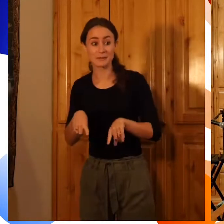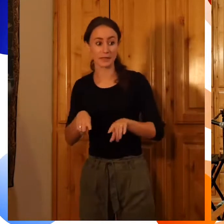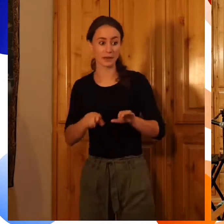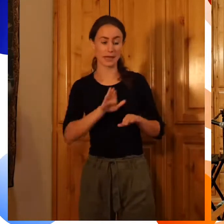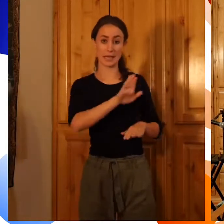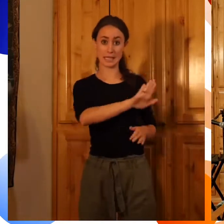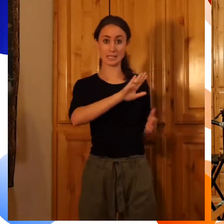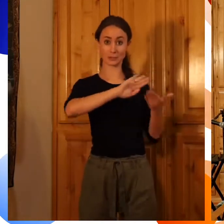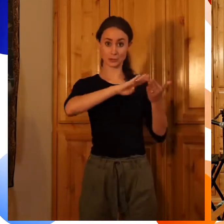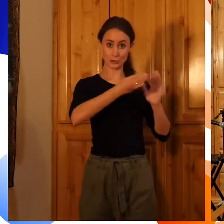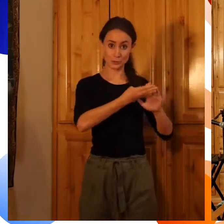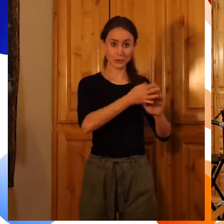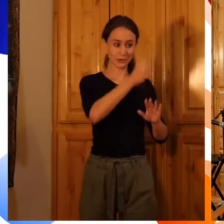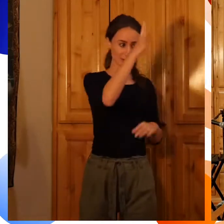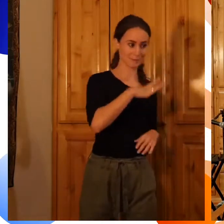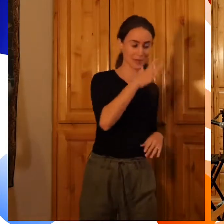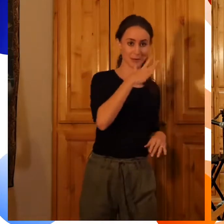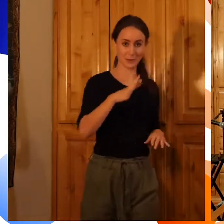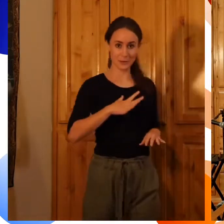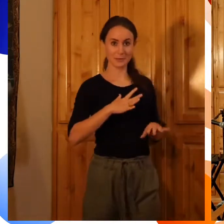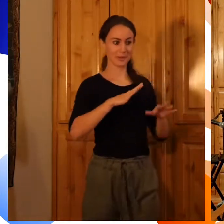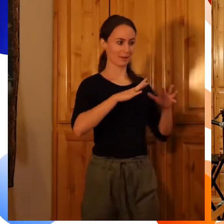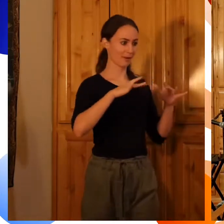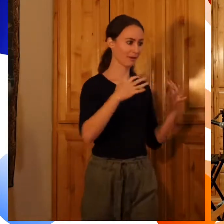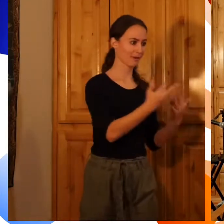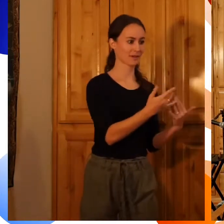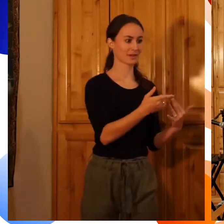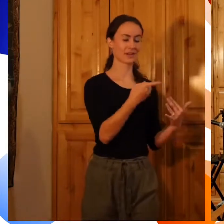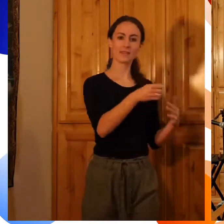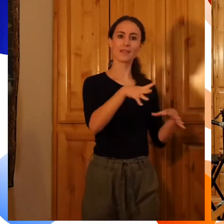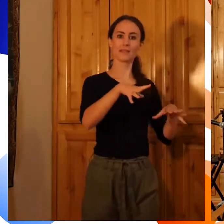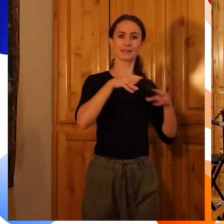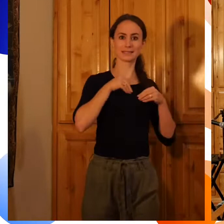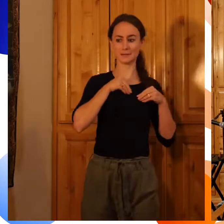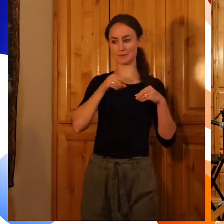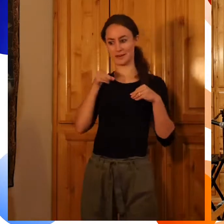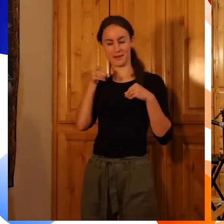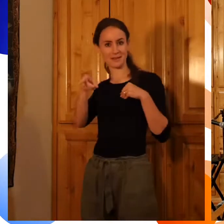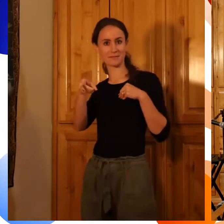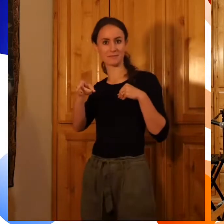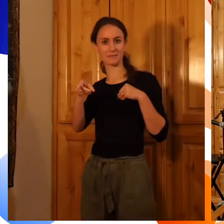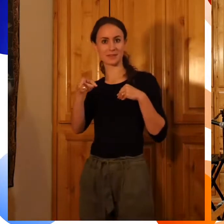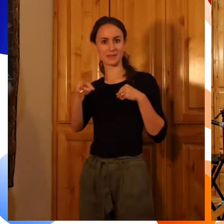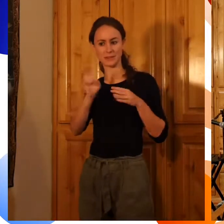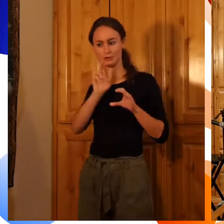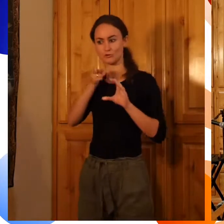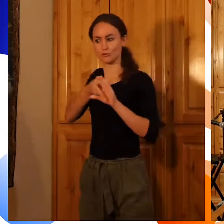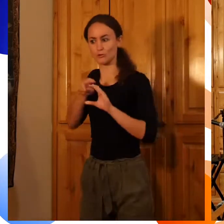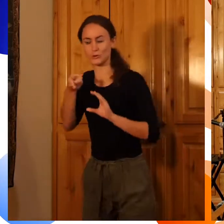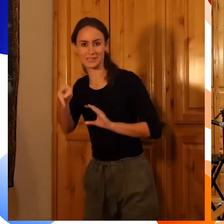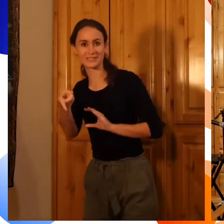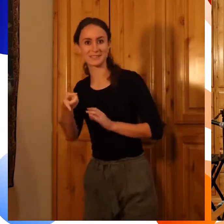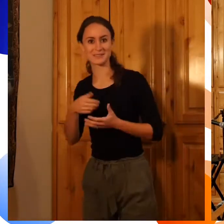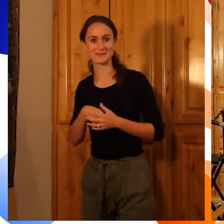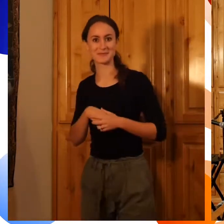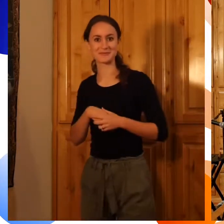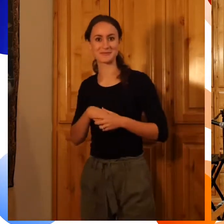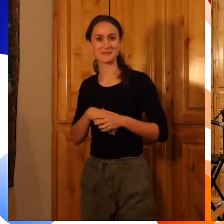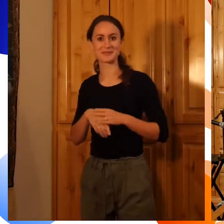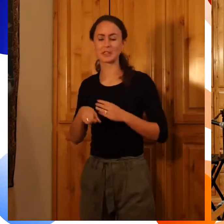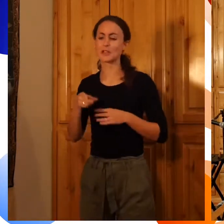to see him come and hear him play his flute. They loved to buy his tinware and everything he would make, and he made little tin